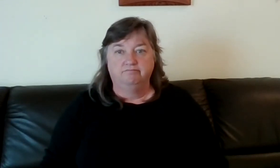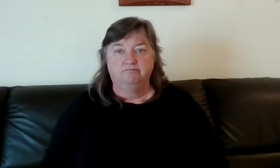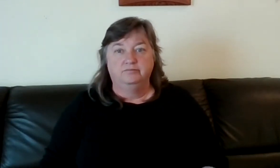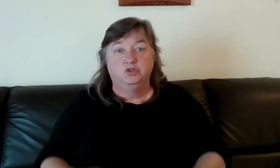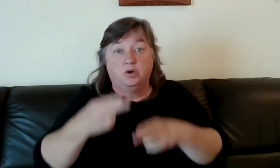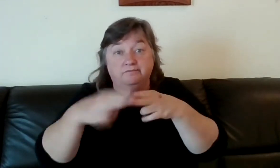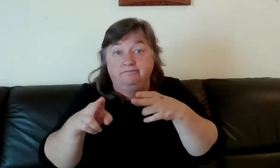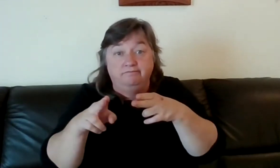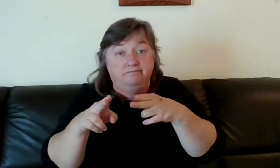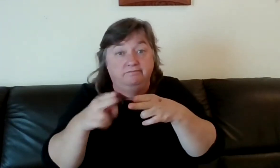Short,